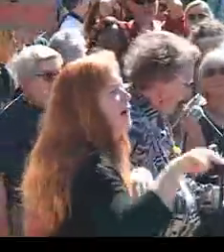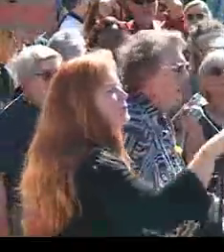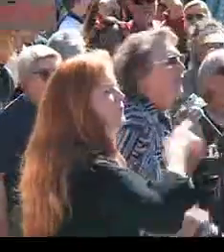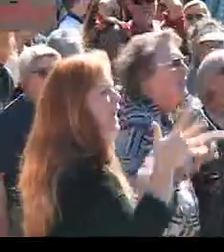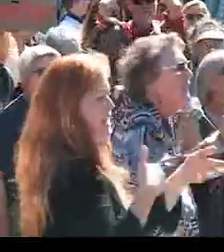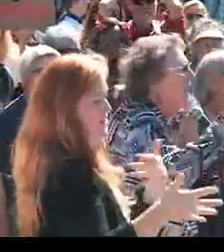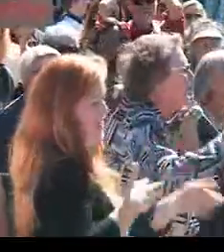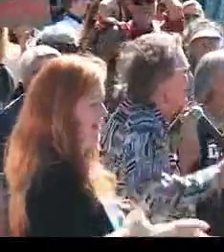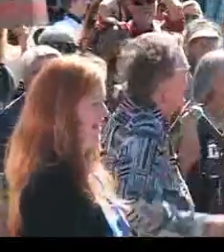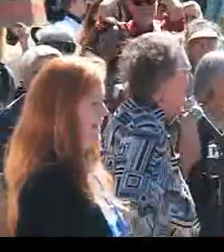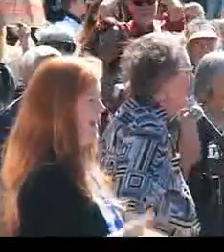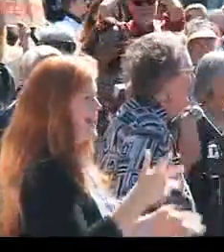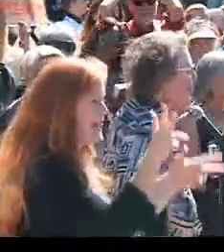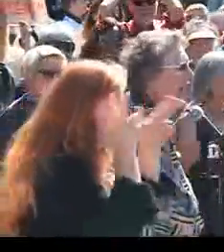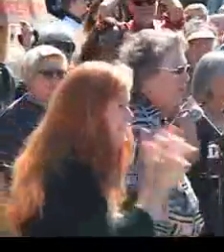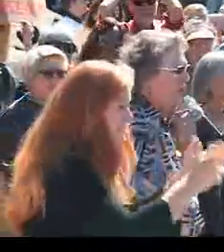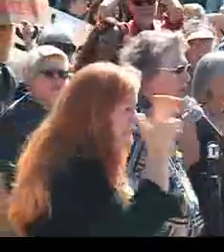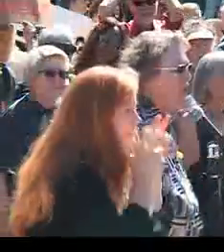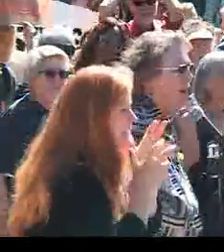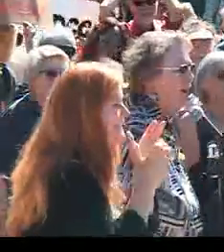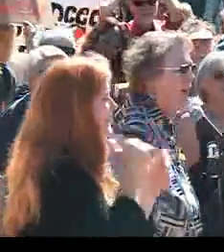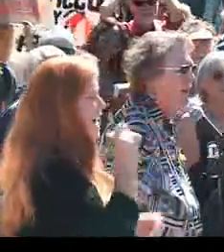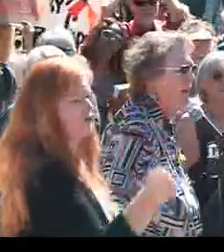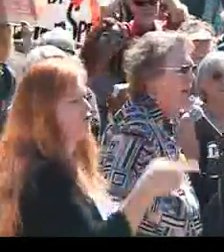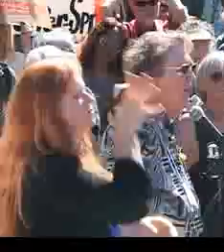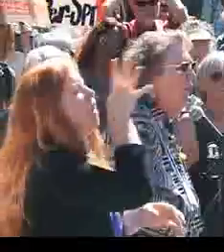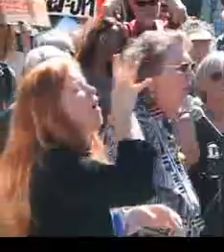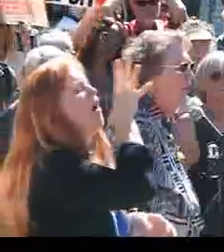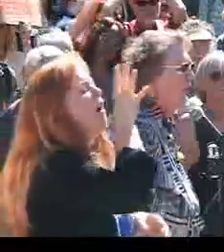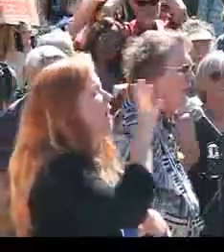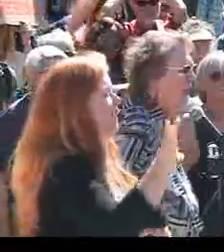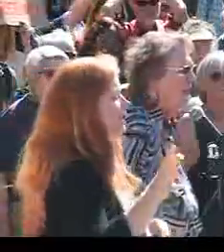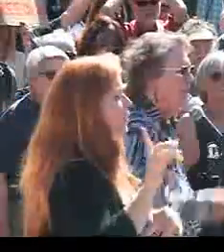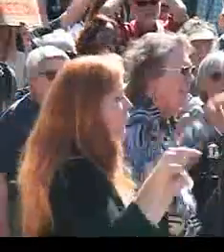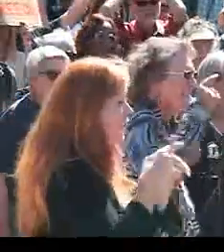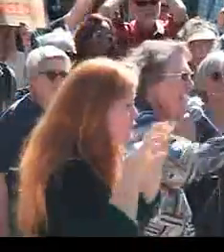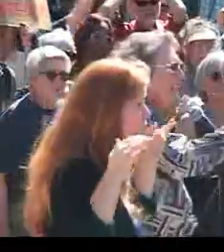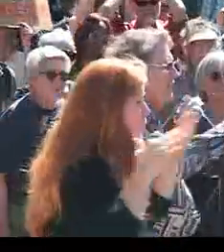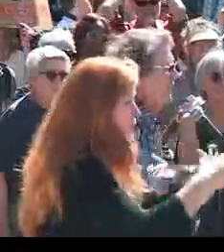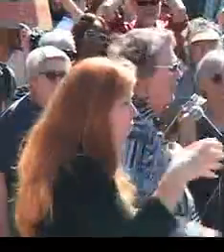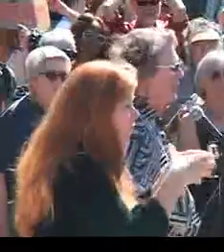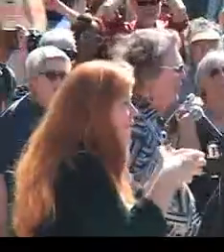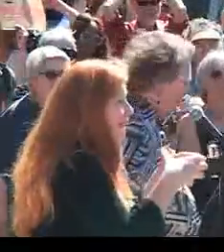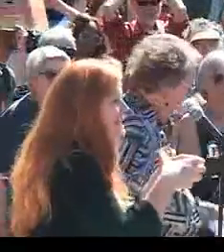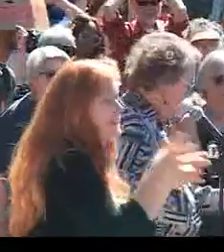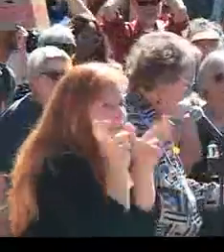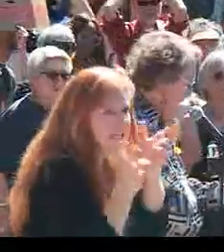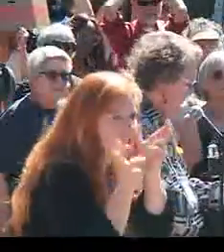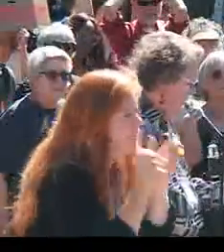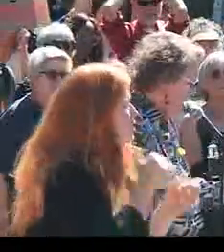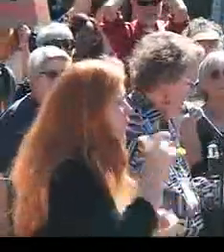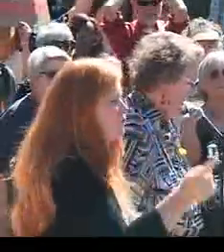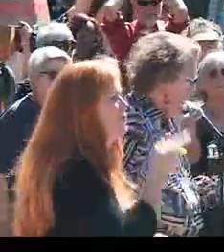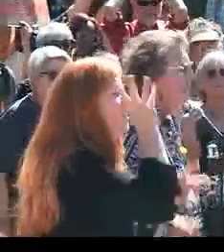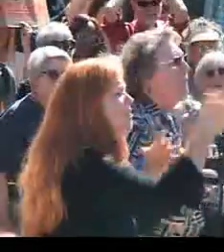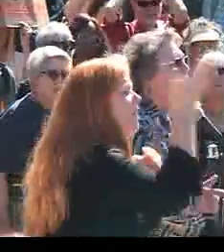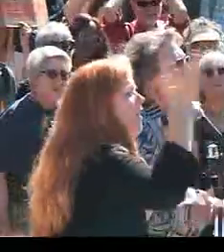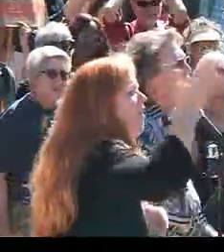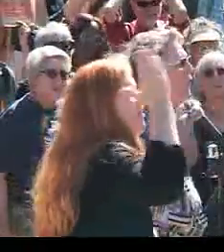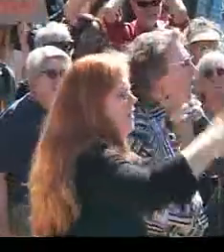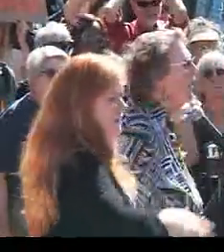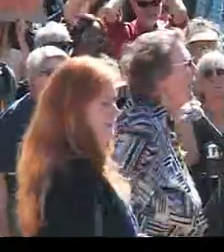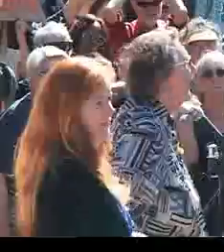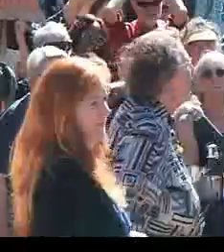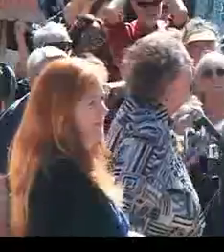anyway. Listen, not just talk, when you're organizing. Listen, not just talk.